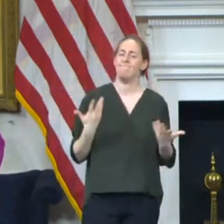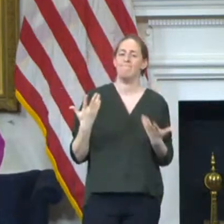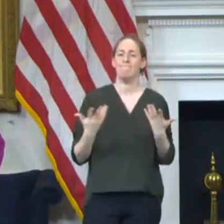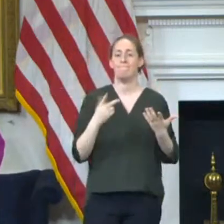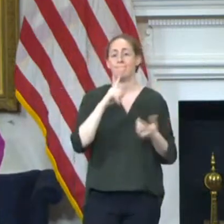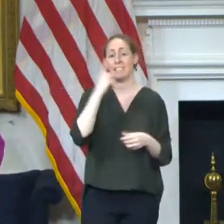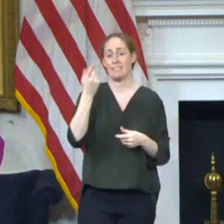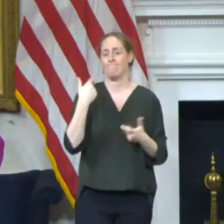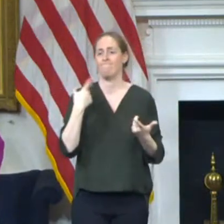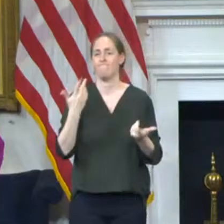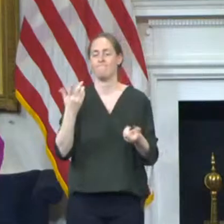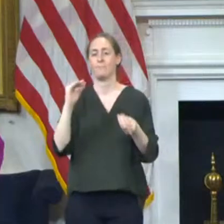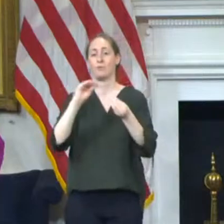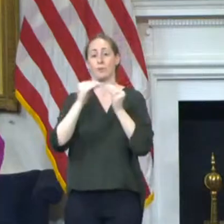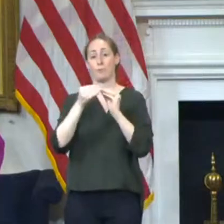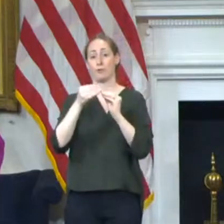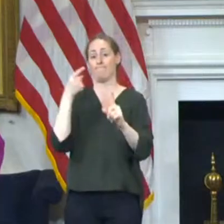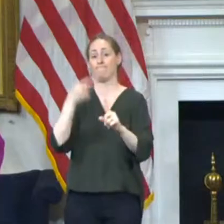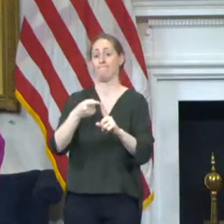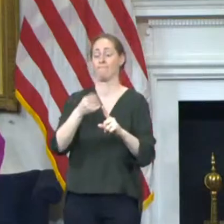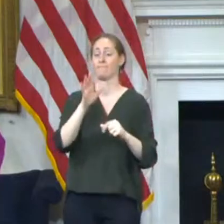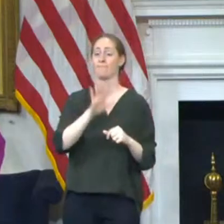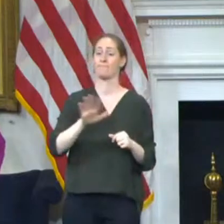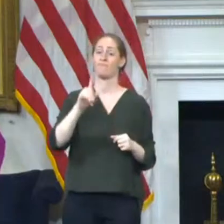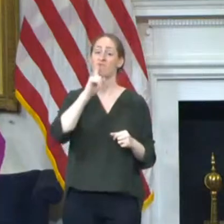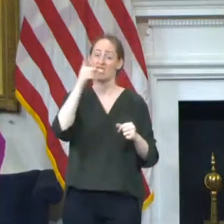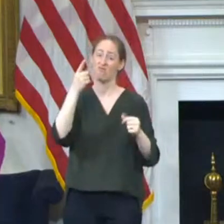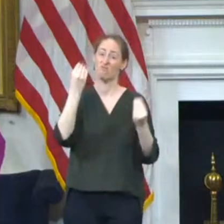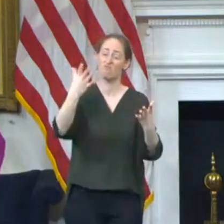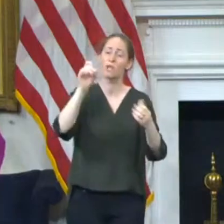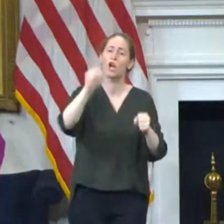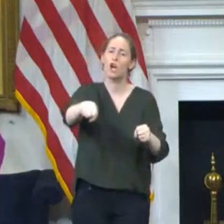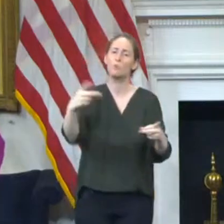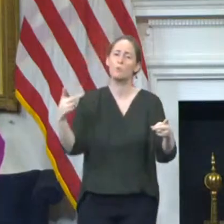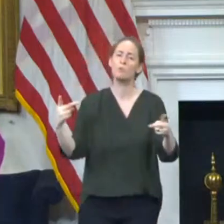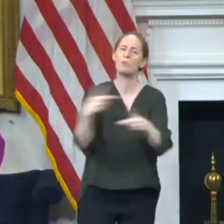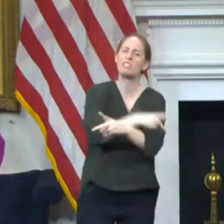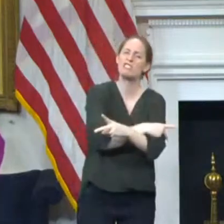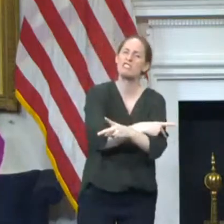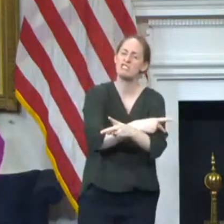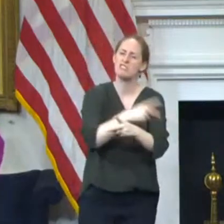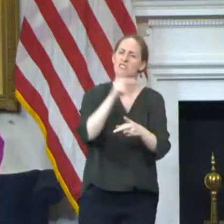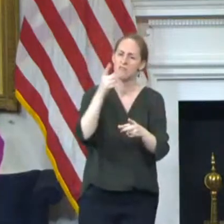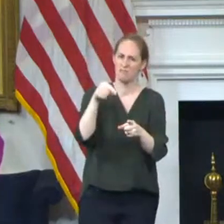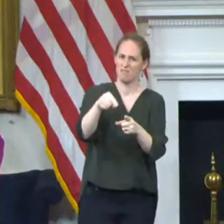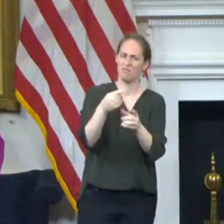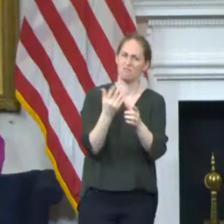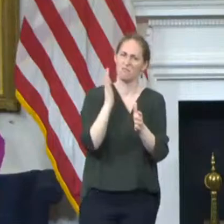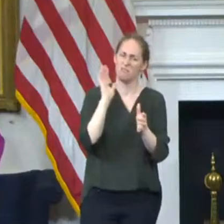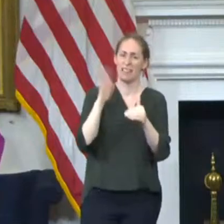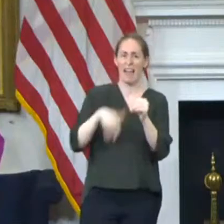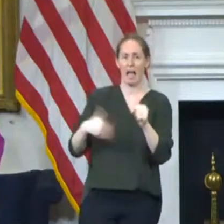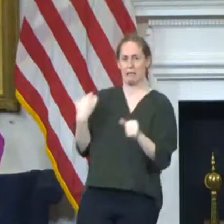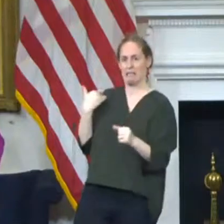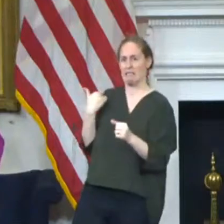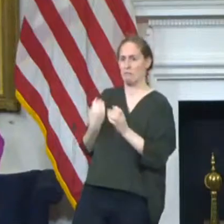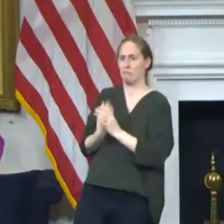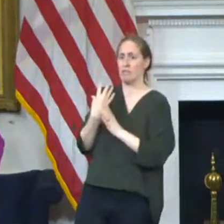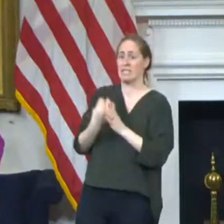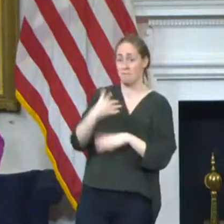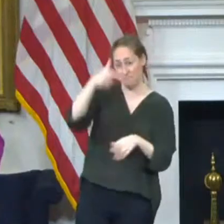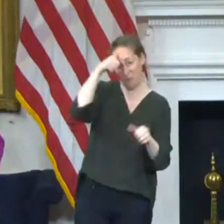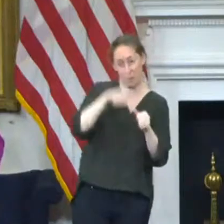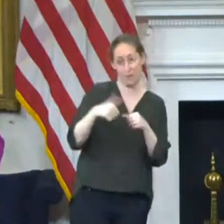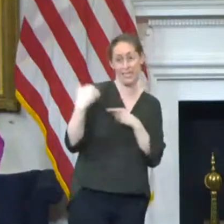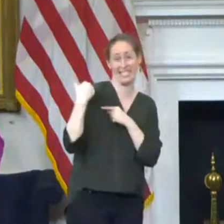The numbers, as you hear talking about nationally, could be much worse than they were in the spring, but I don't want to give a specific number of what the modeling was. If you